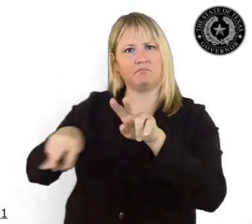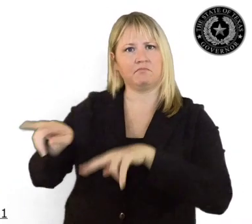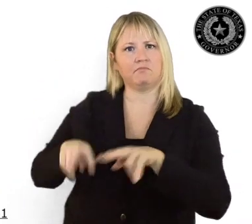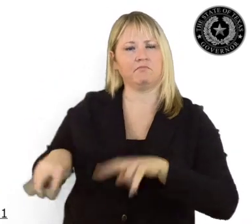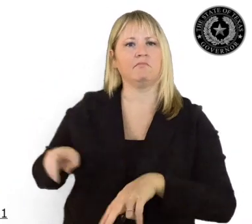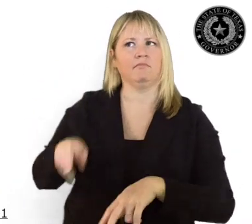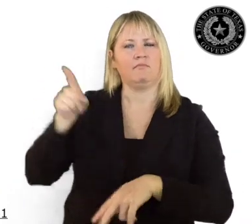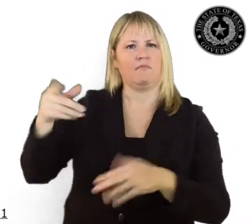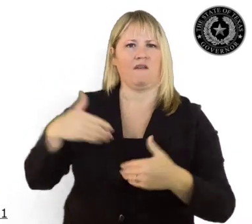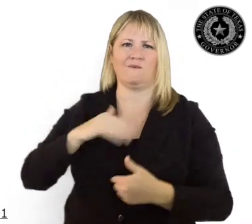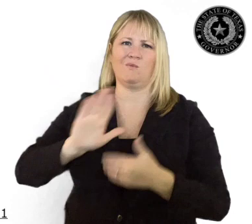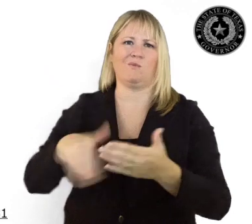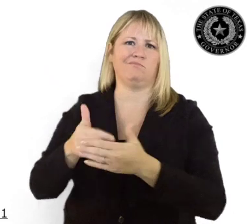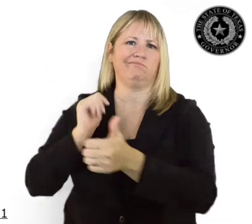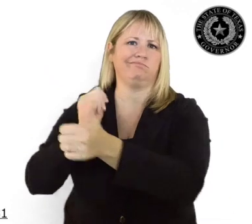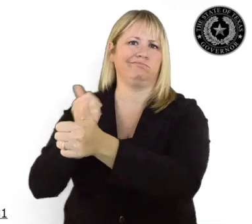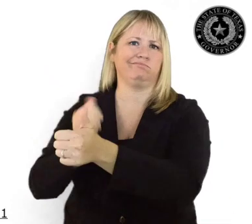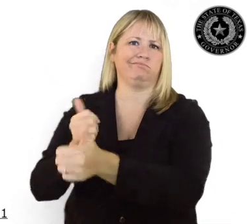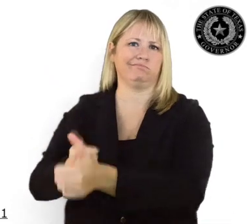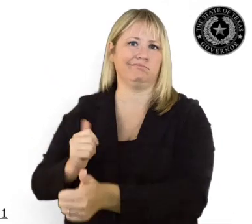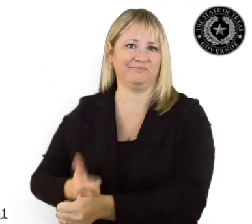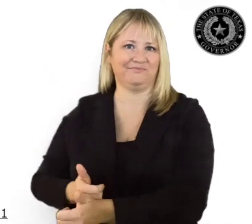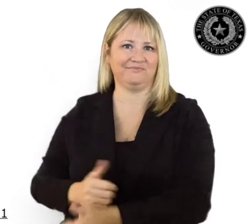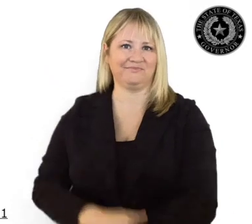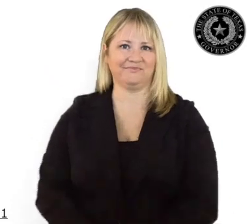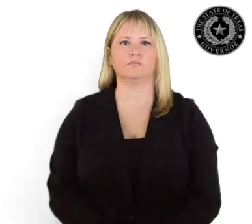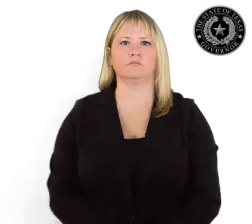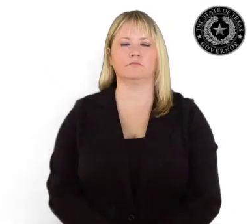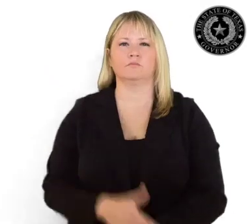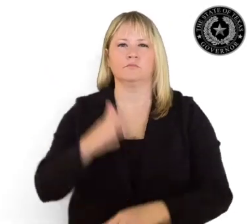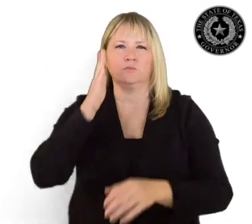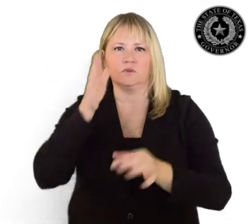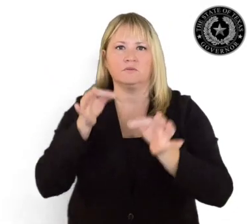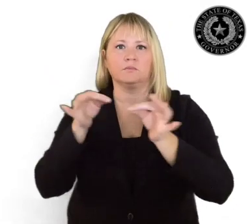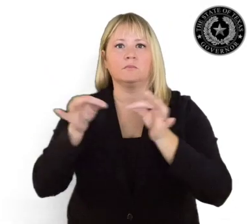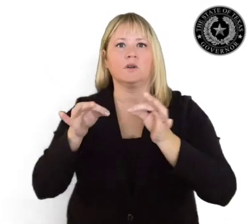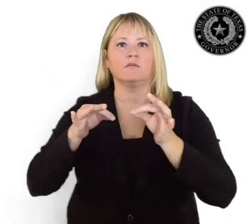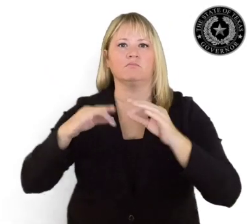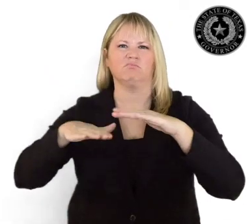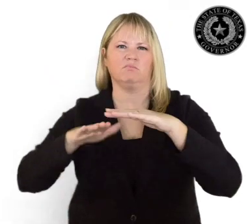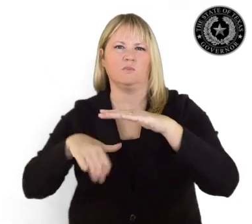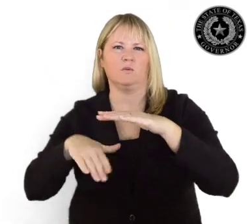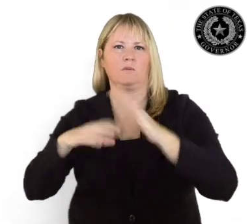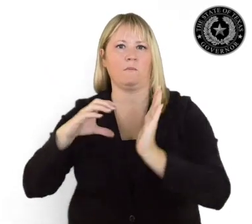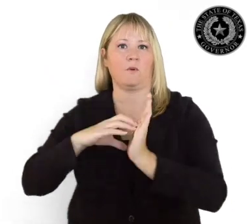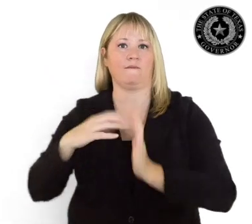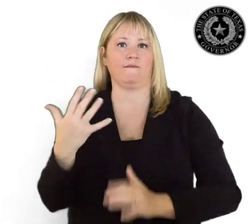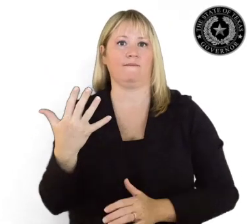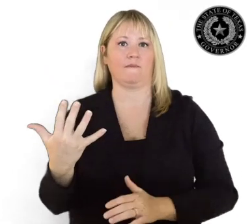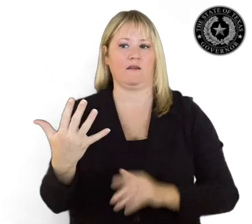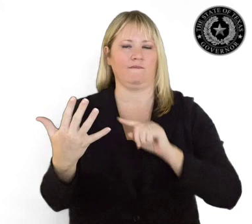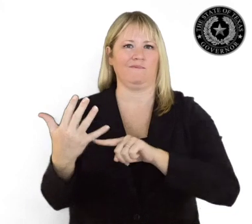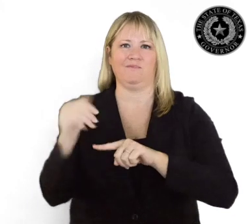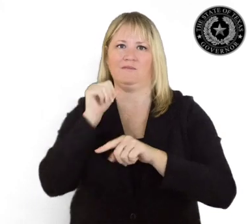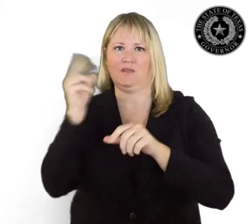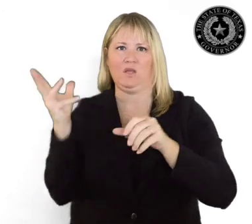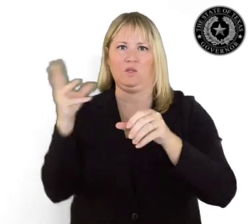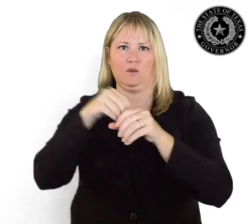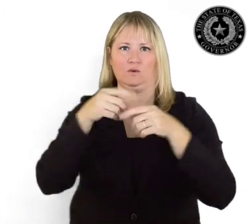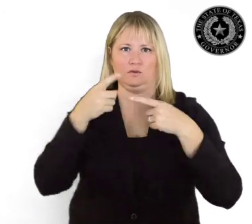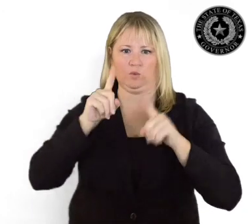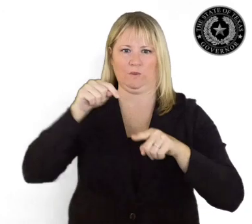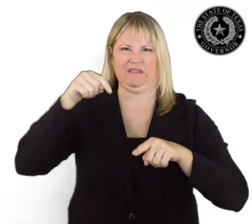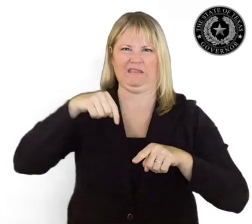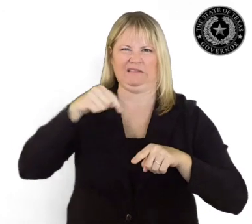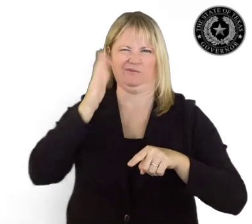www.dshs.texas.gov/GA3031. 3. Except as provided below by paragraph